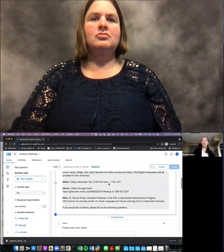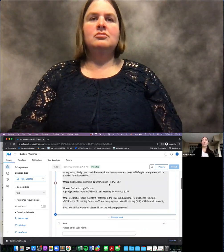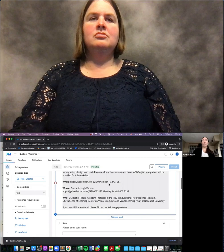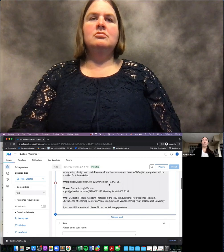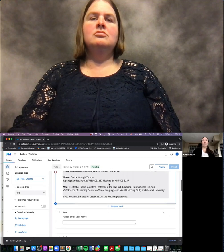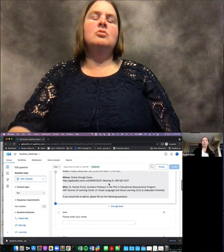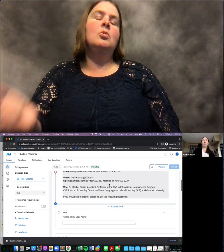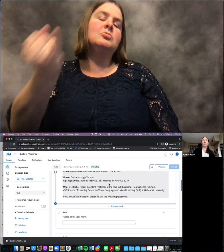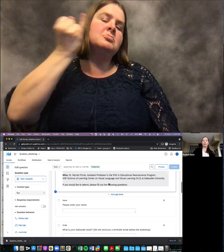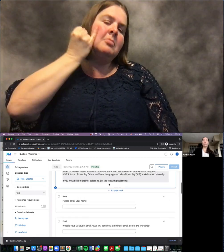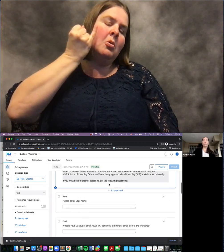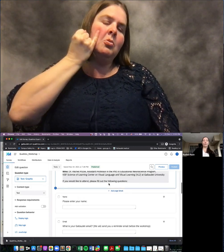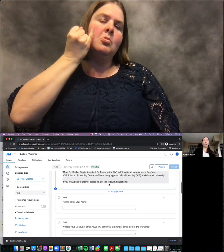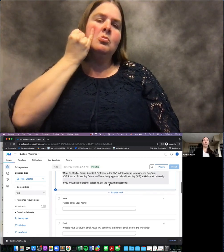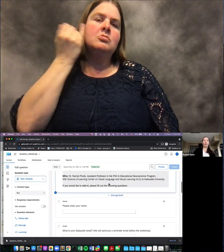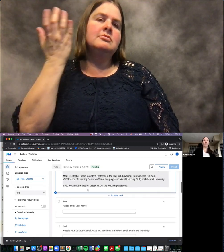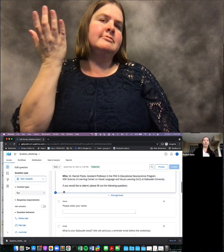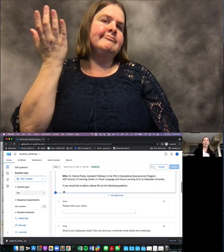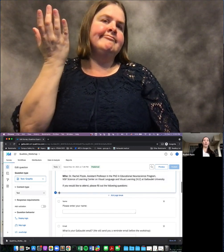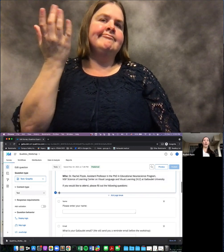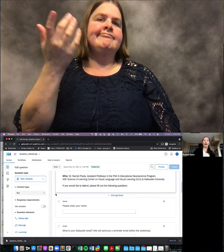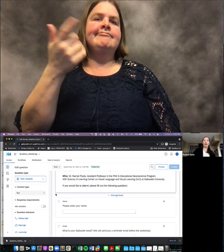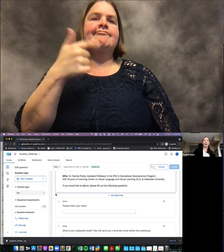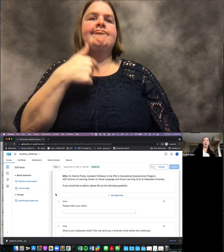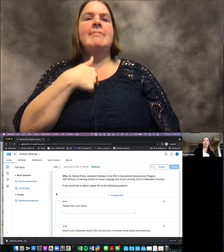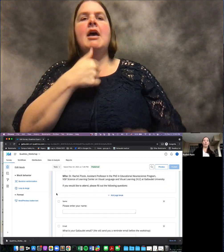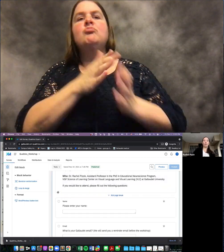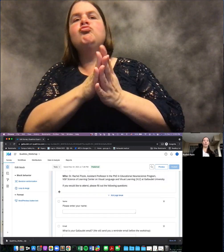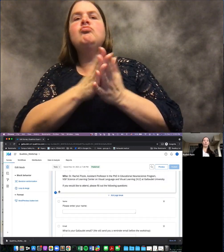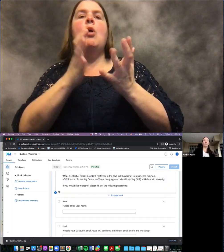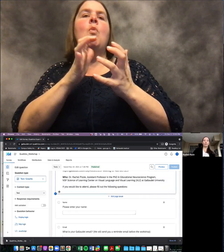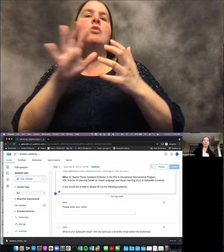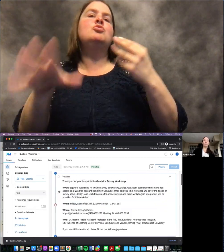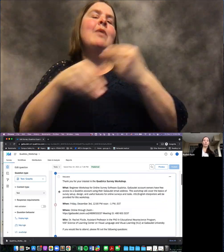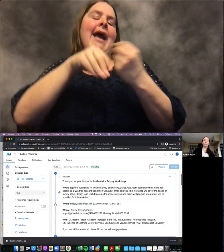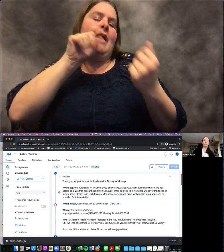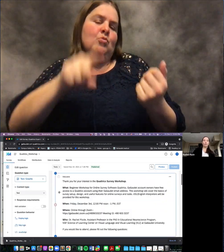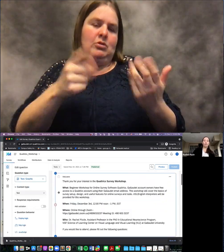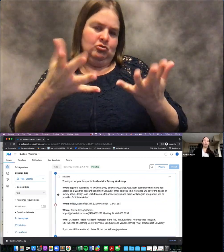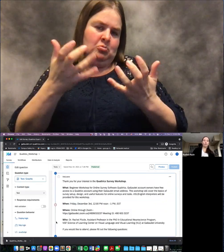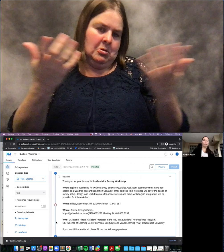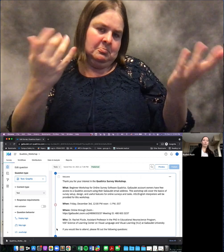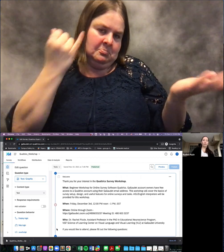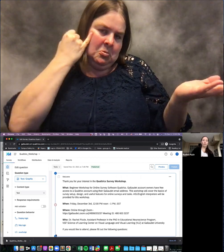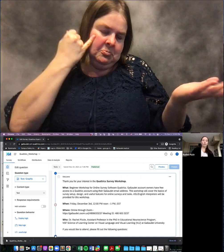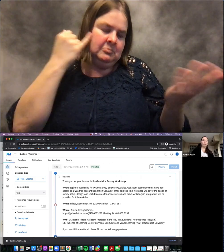So let's say, for example, I wanted to add a question here.